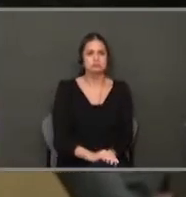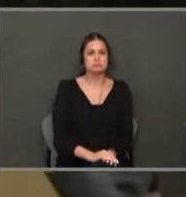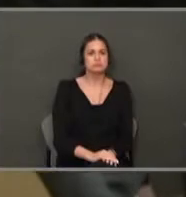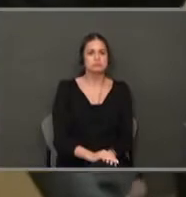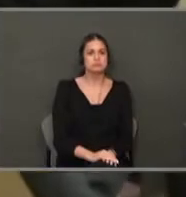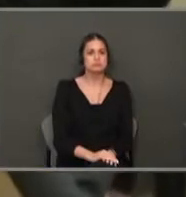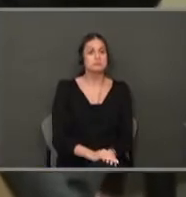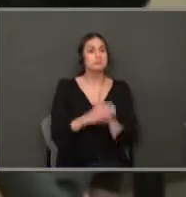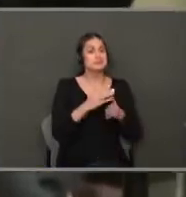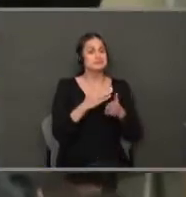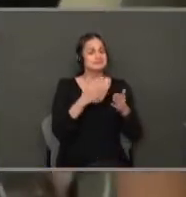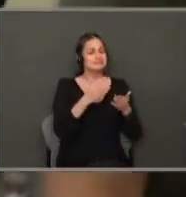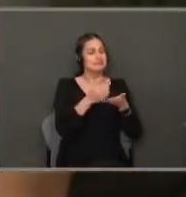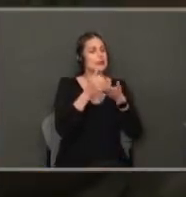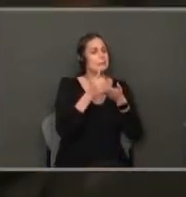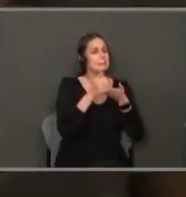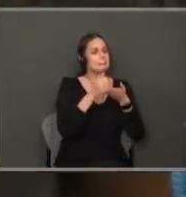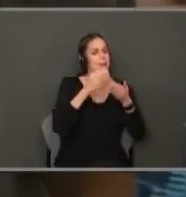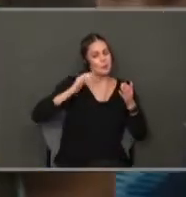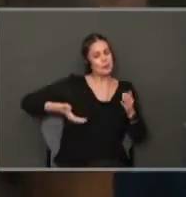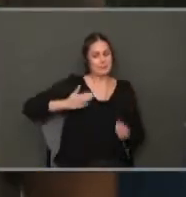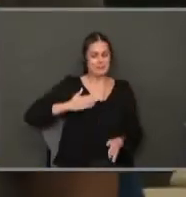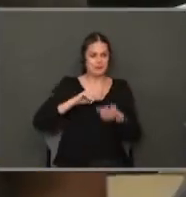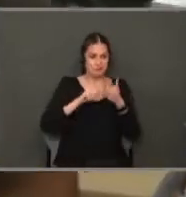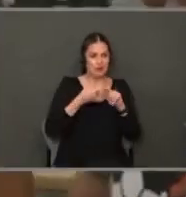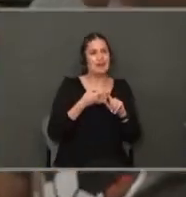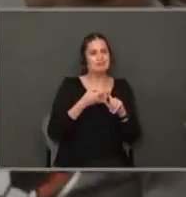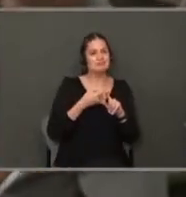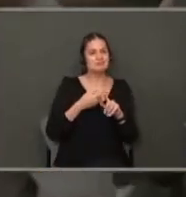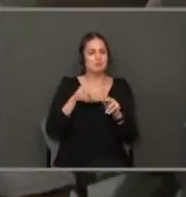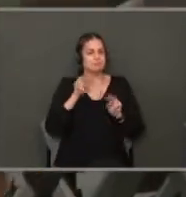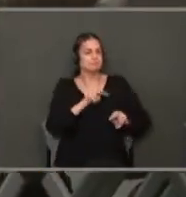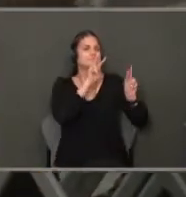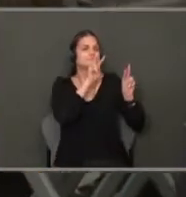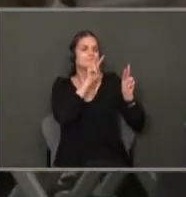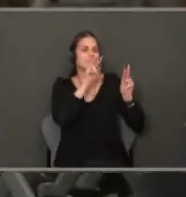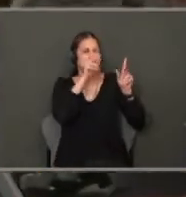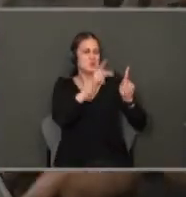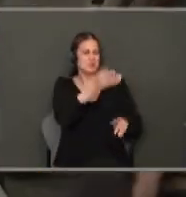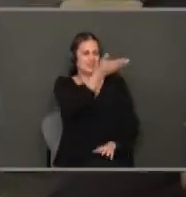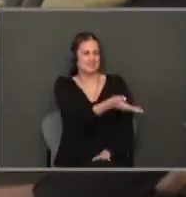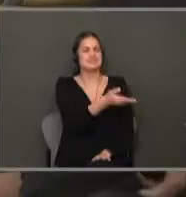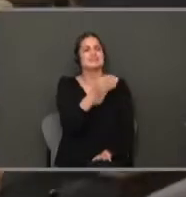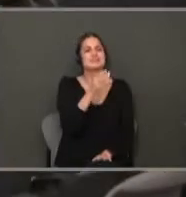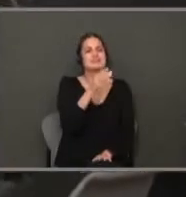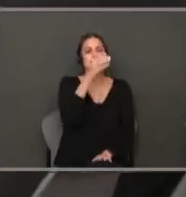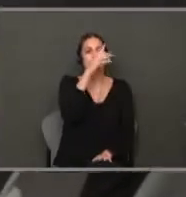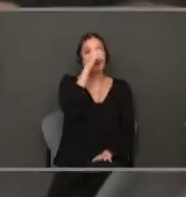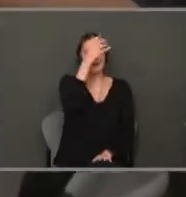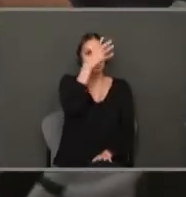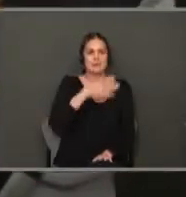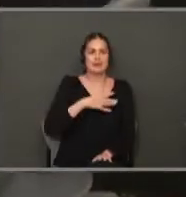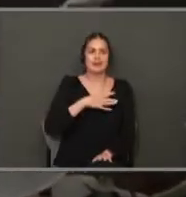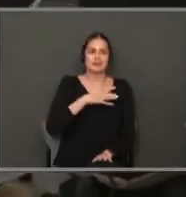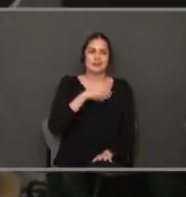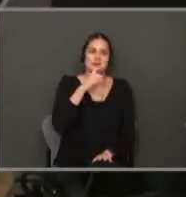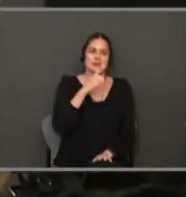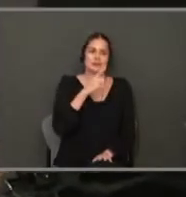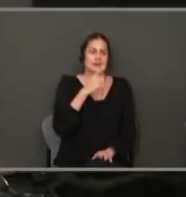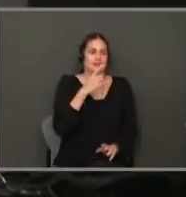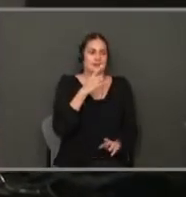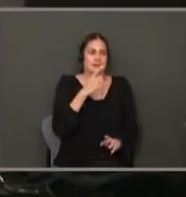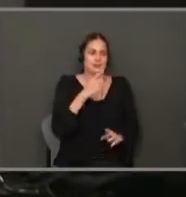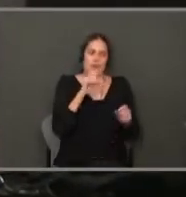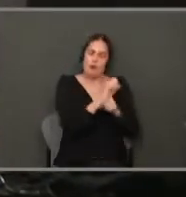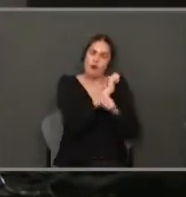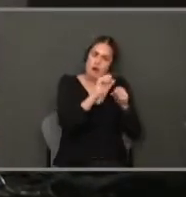that, will you help me welcome my friend and a person I admire very much because the guy burns the candle at all, both